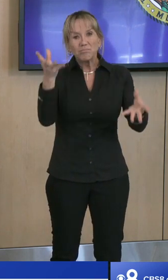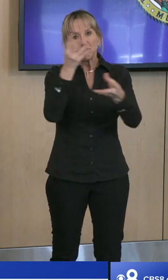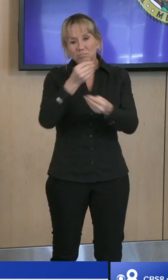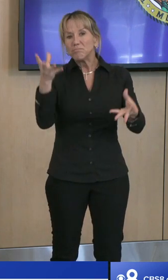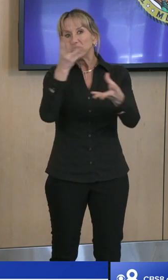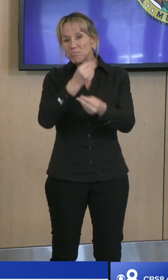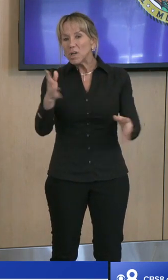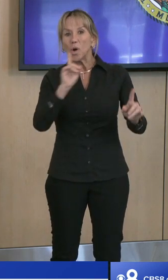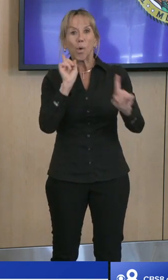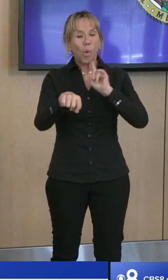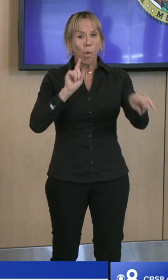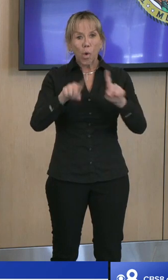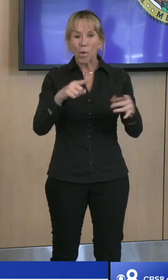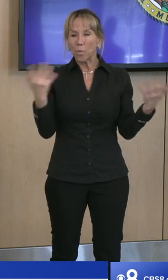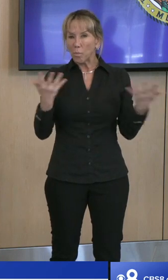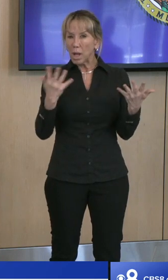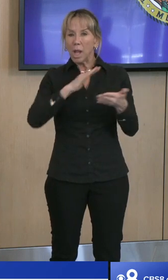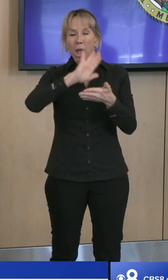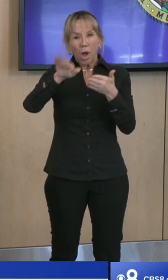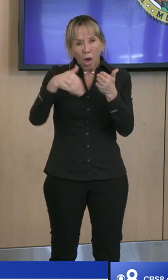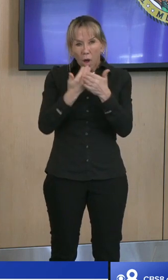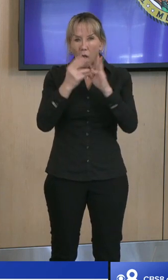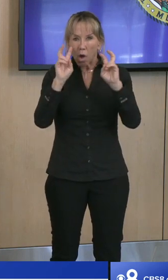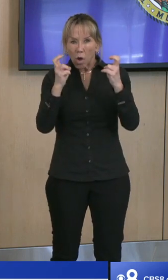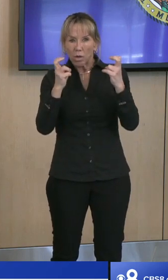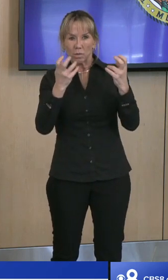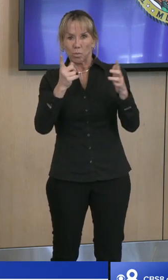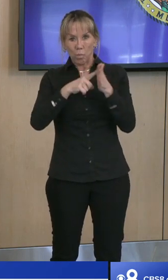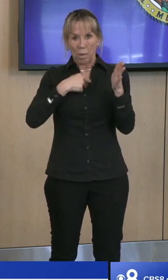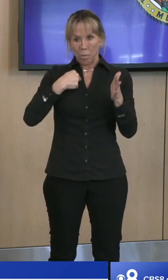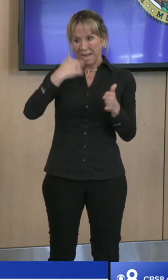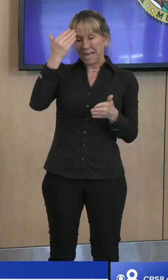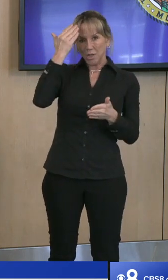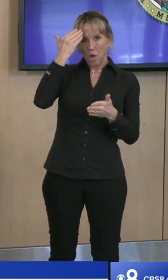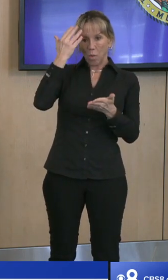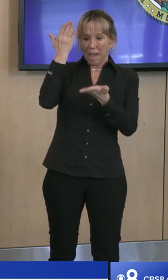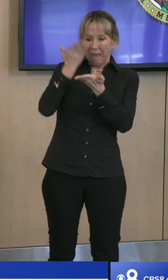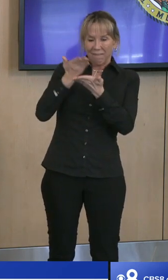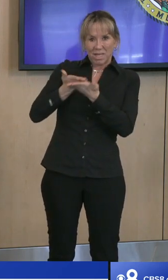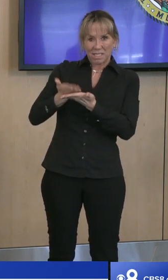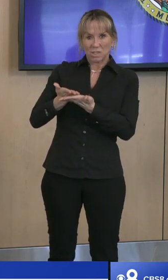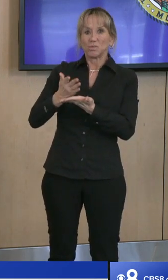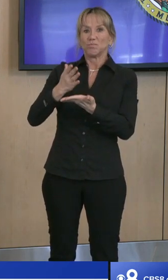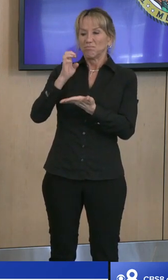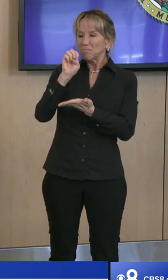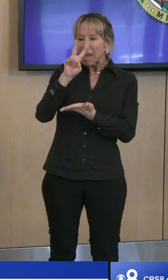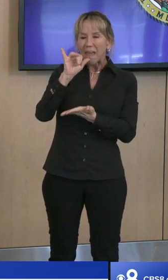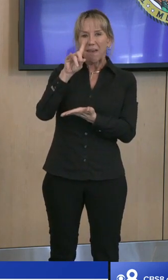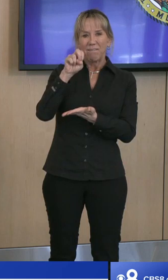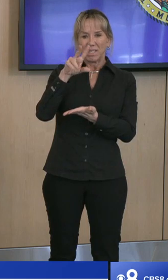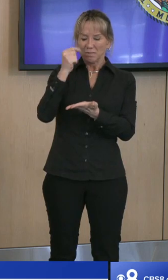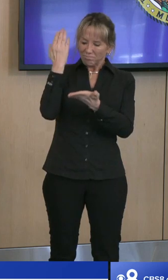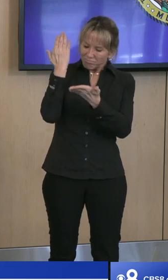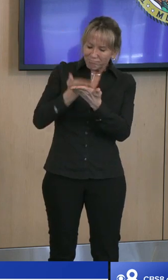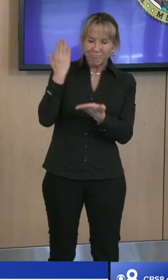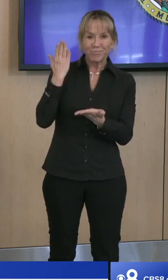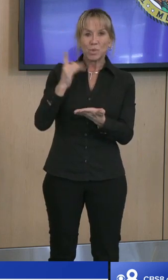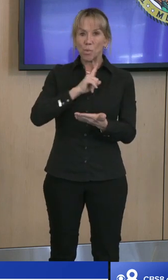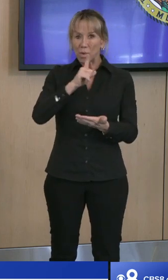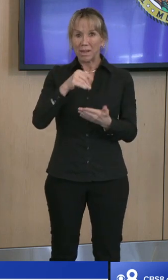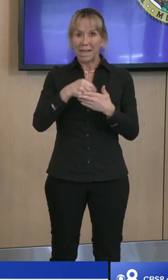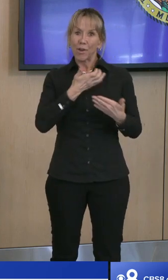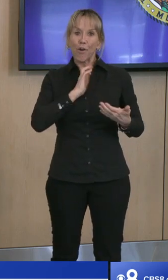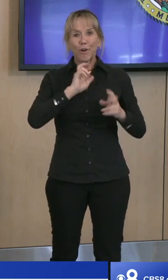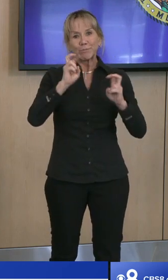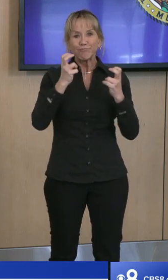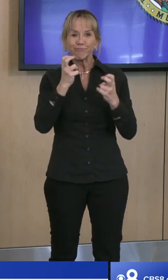officers orders for all of the evidence-based tools in our toolbox. Now we're down